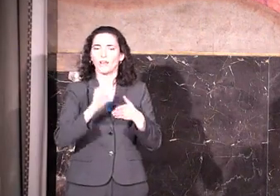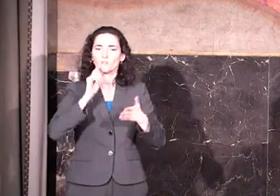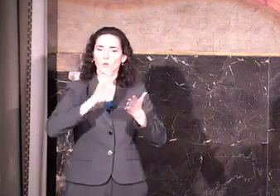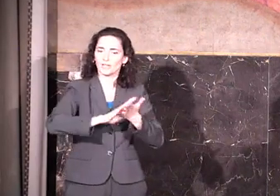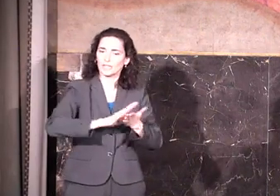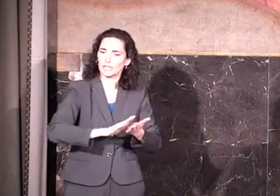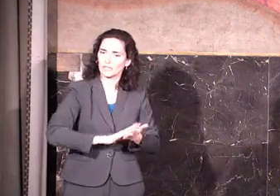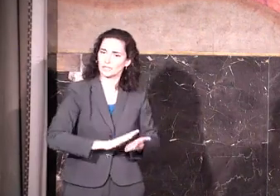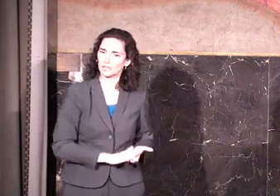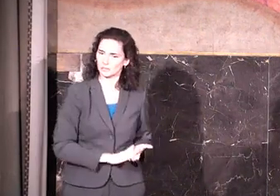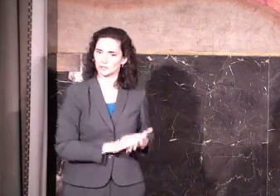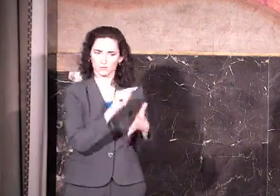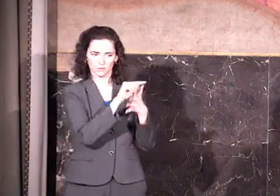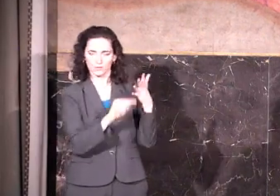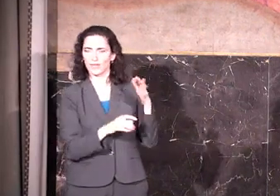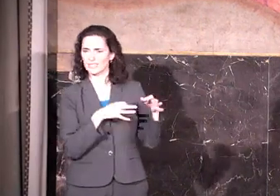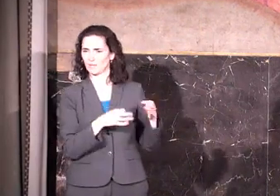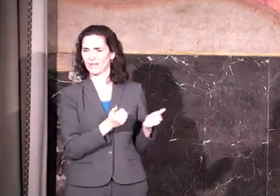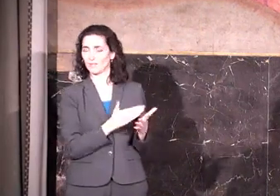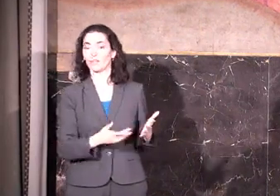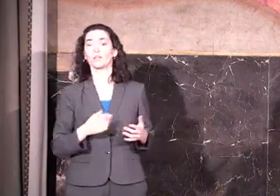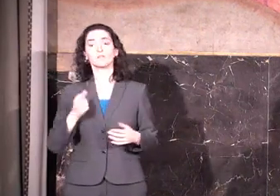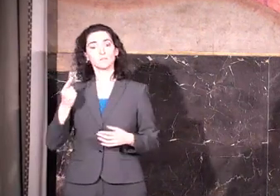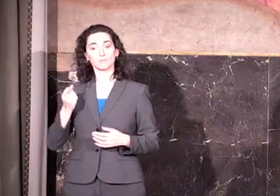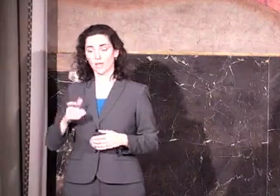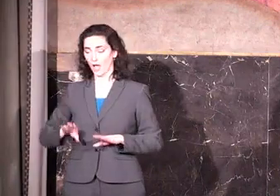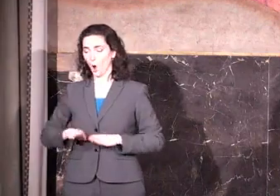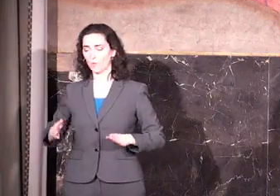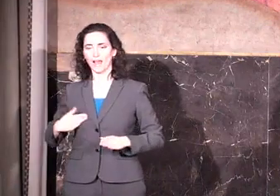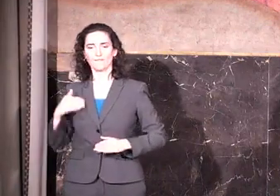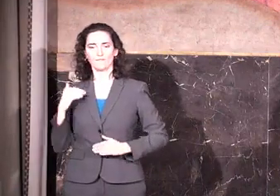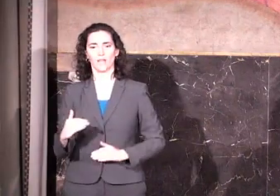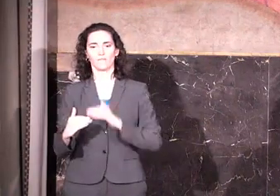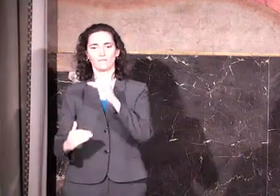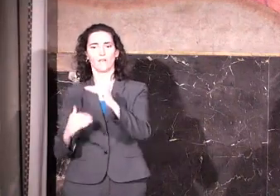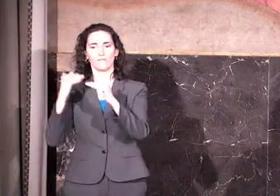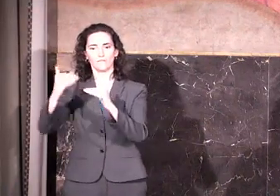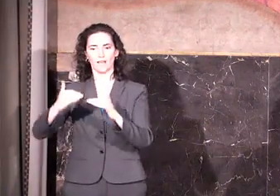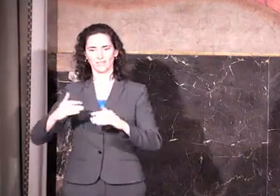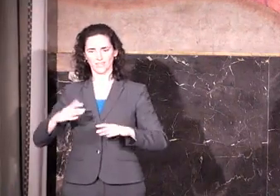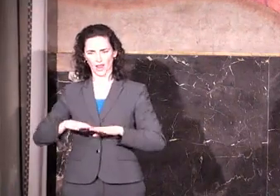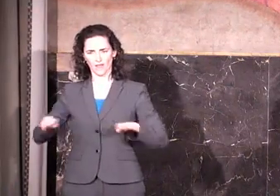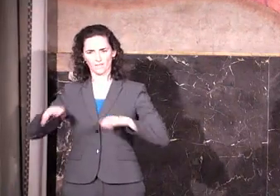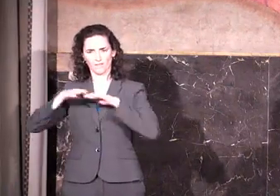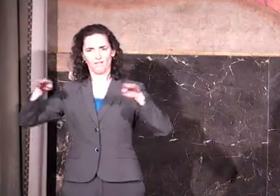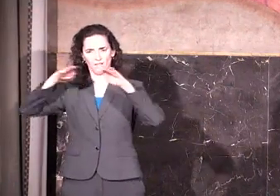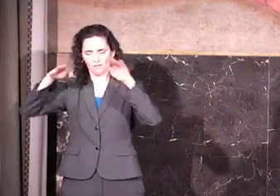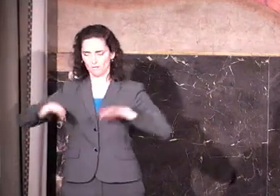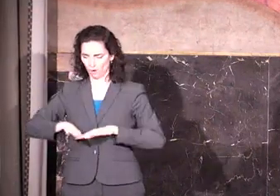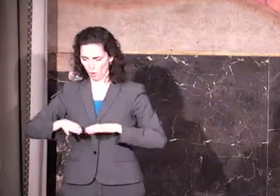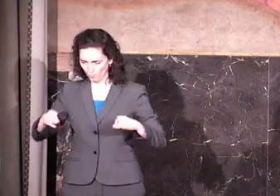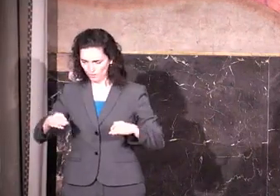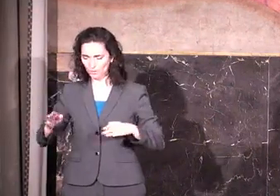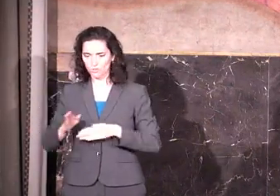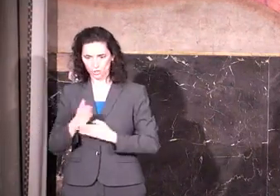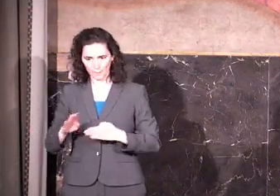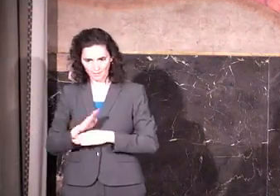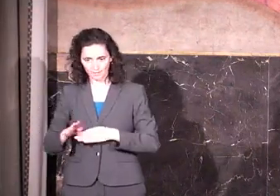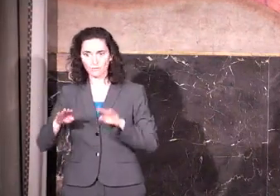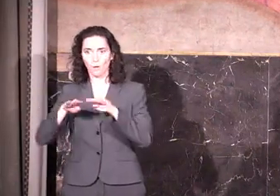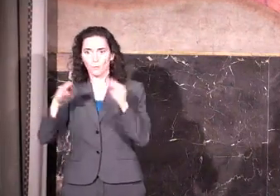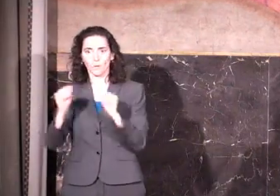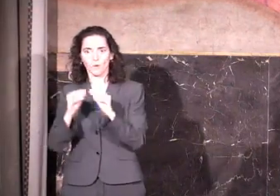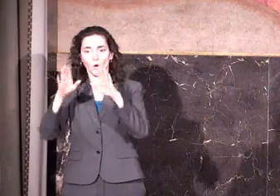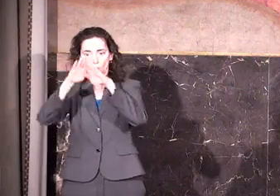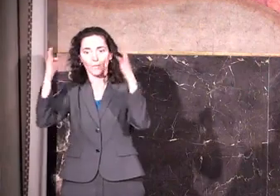reopening. And they will get that information before we get to that phase so that they can do what is necessary to prepare.